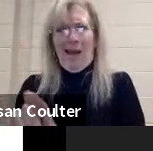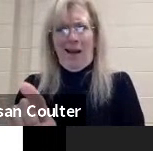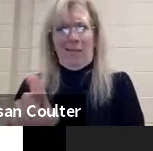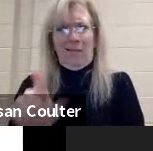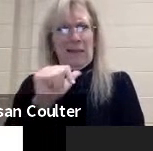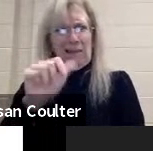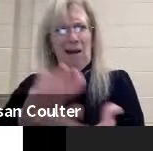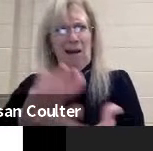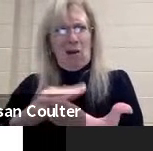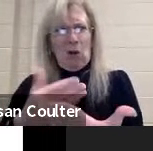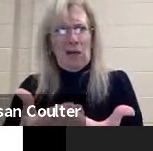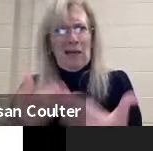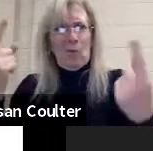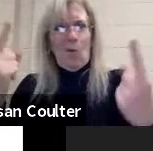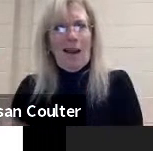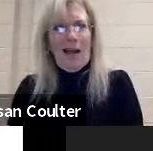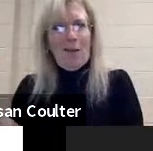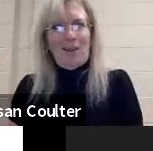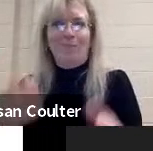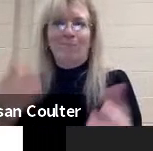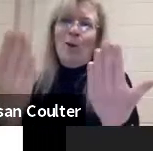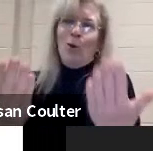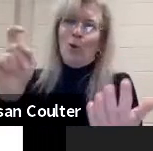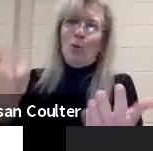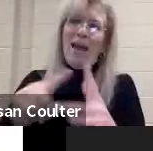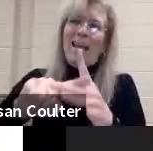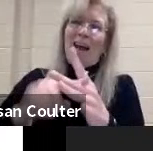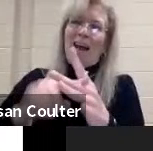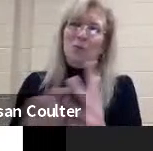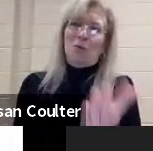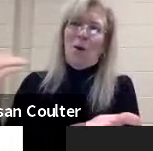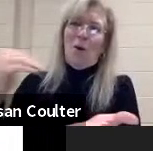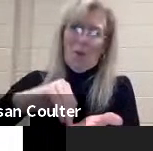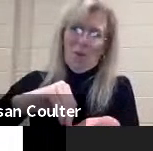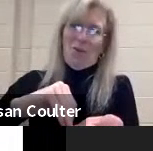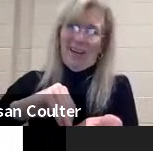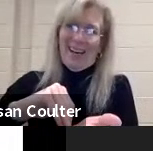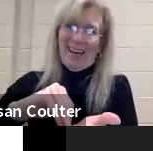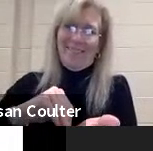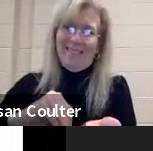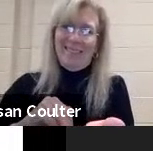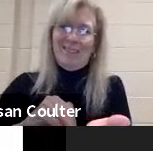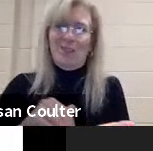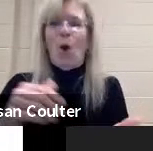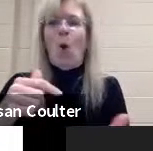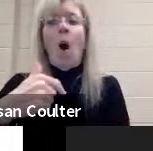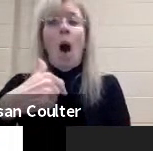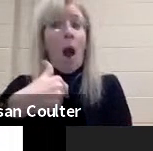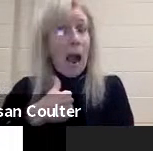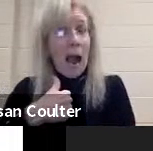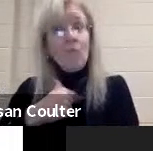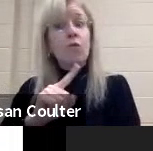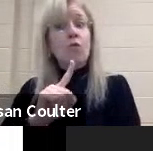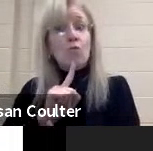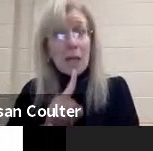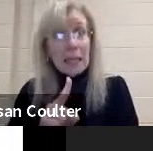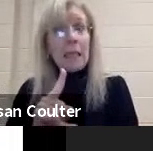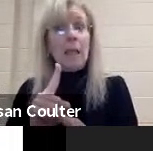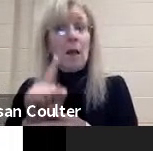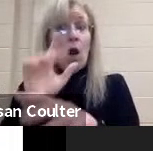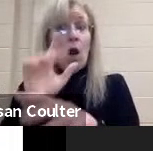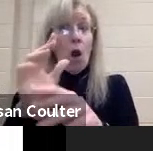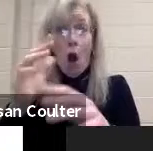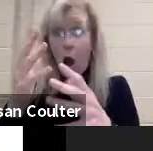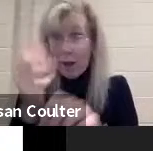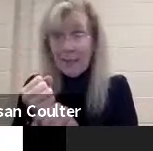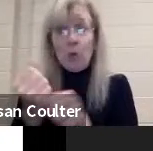come back, it's not cooking, what happened? You may have to start all over again. So I've